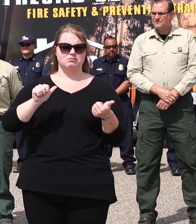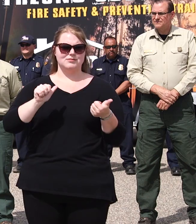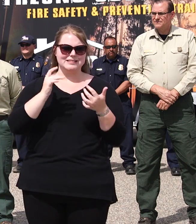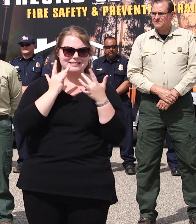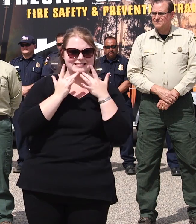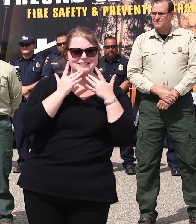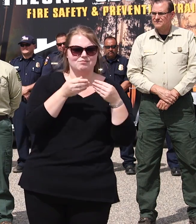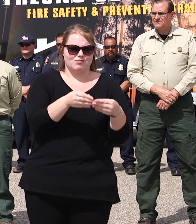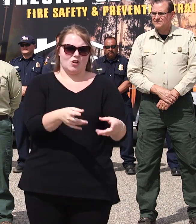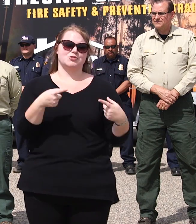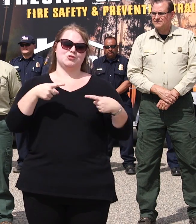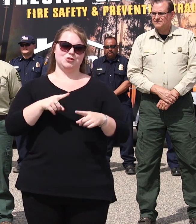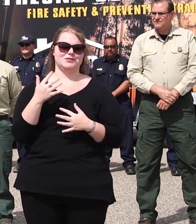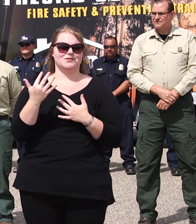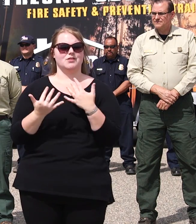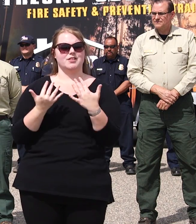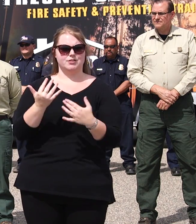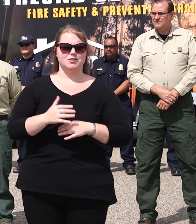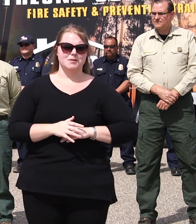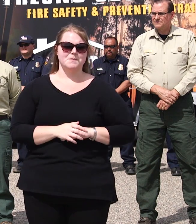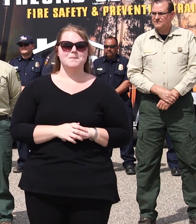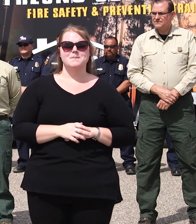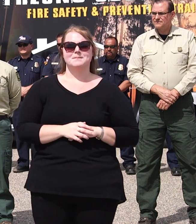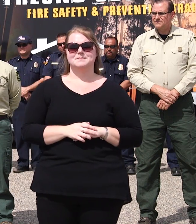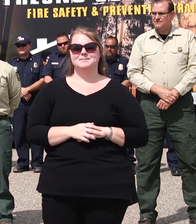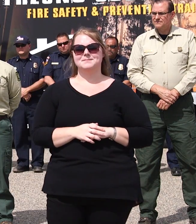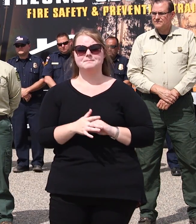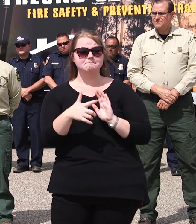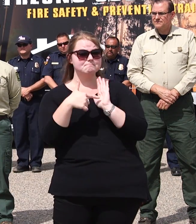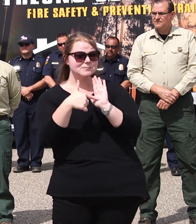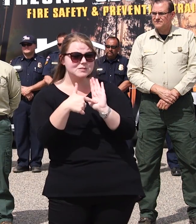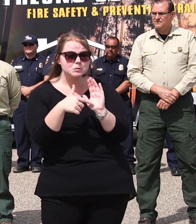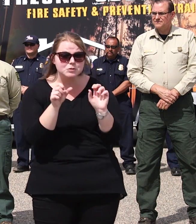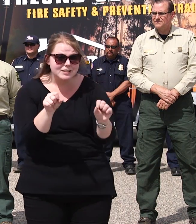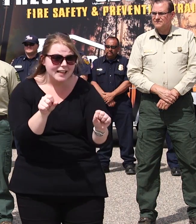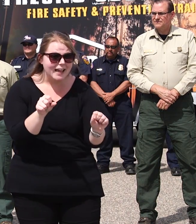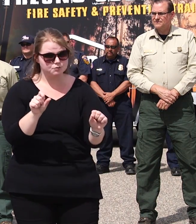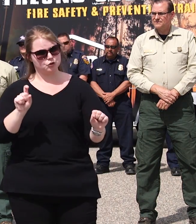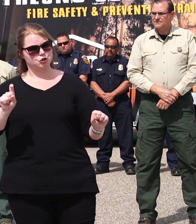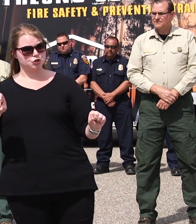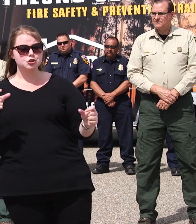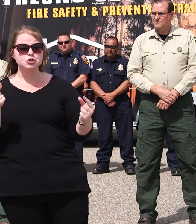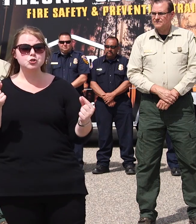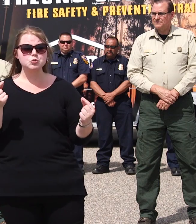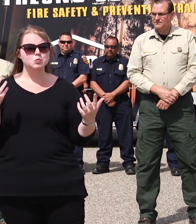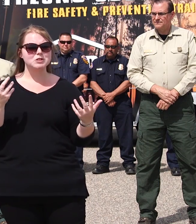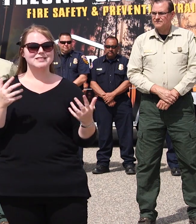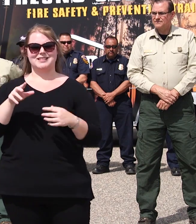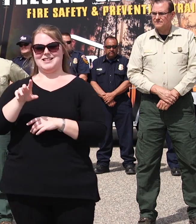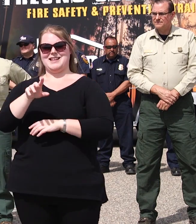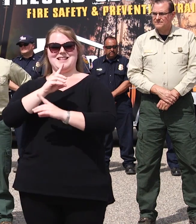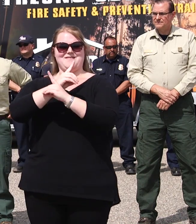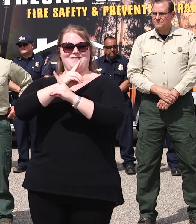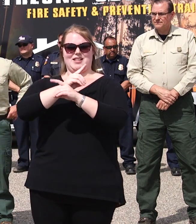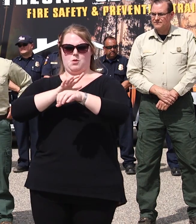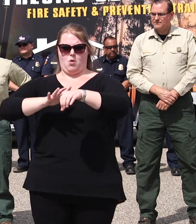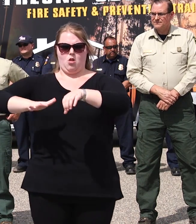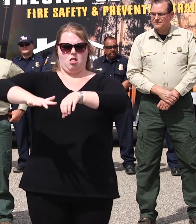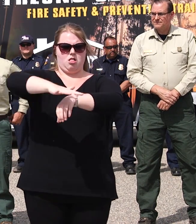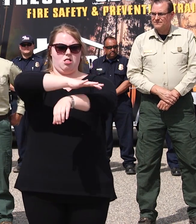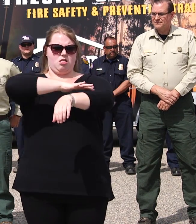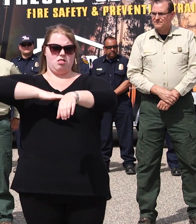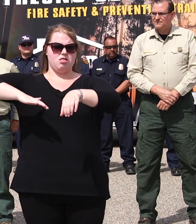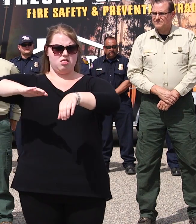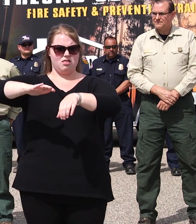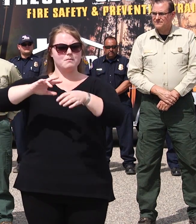fires. So some of the things that you can and should do are the defensible space, harden structures in